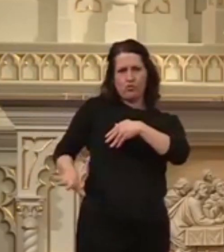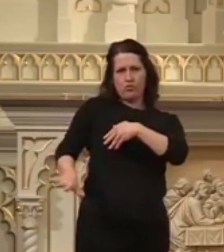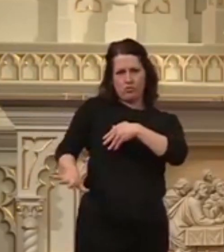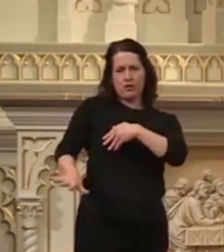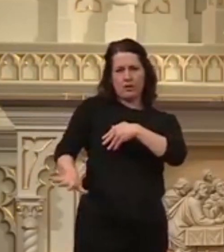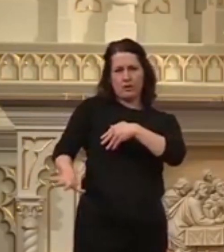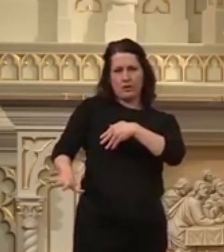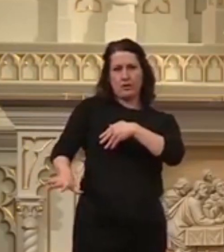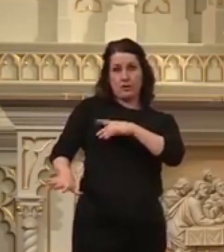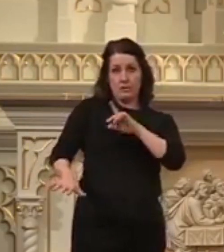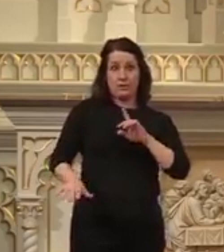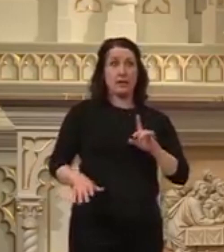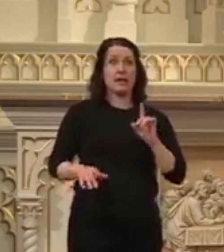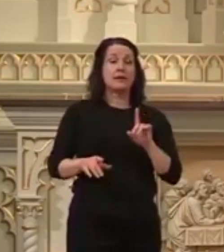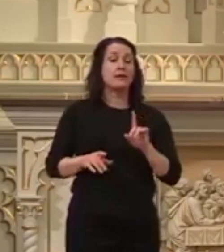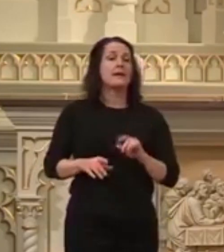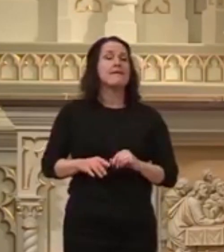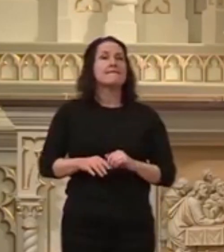Those two